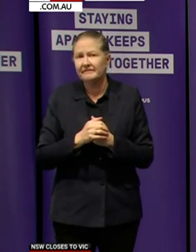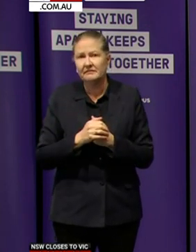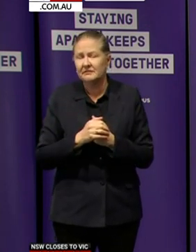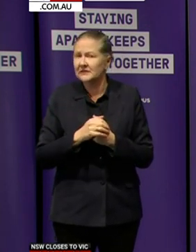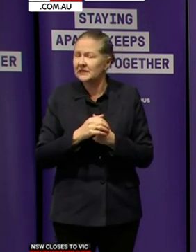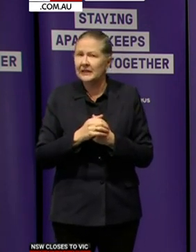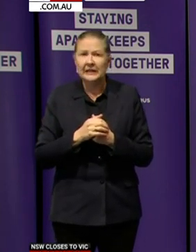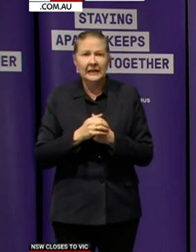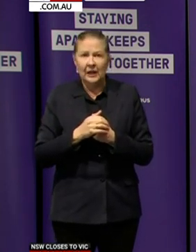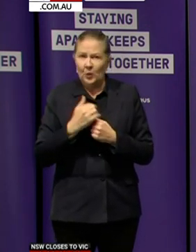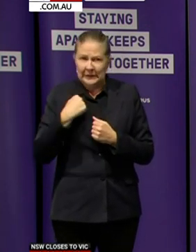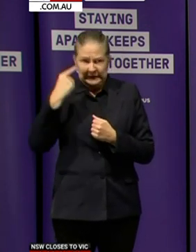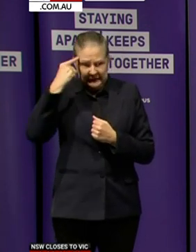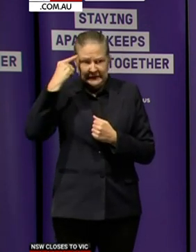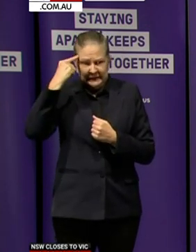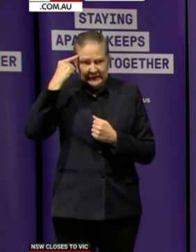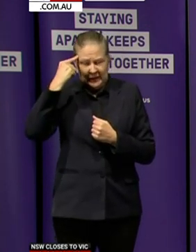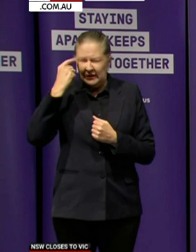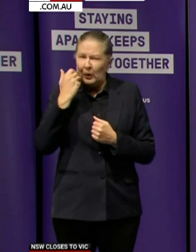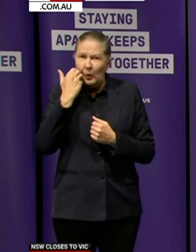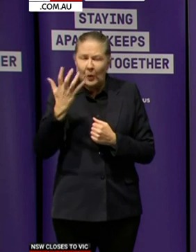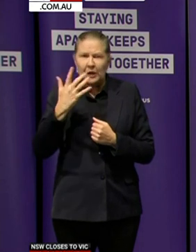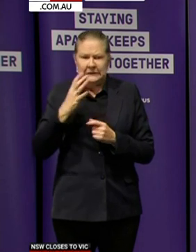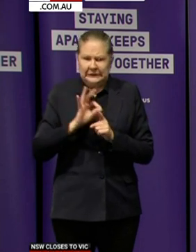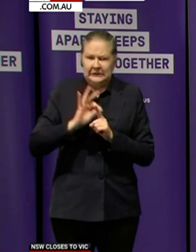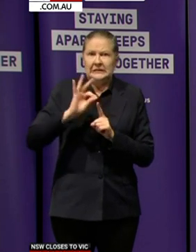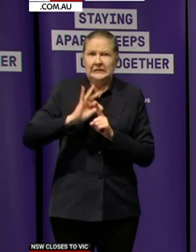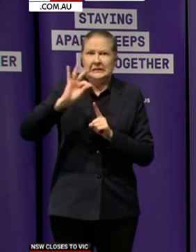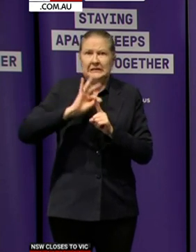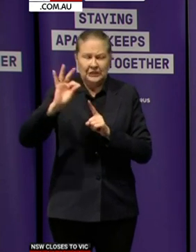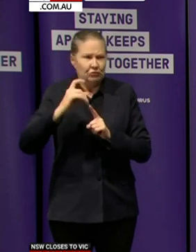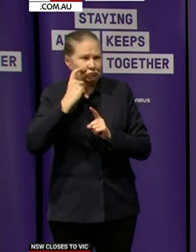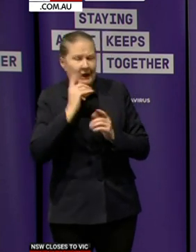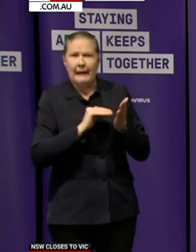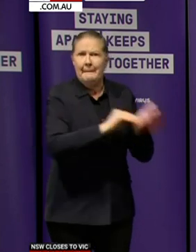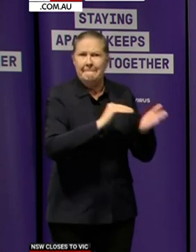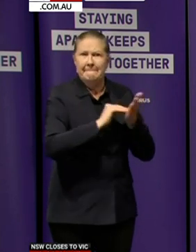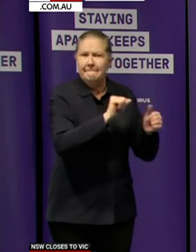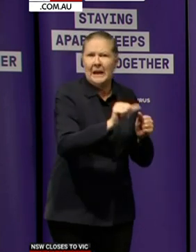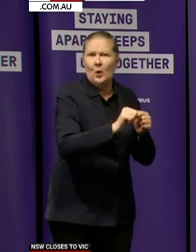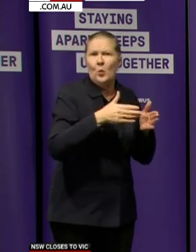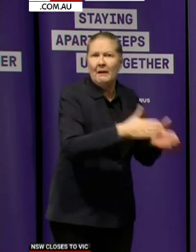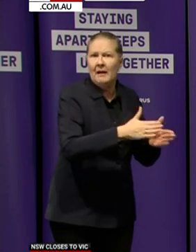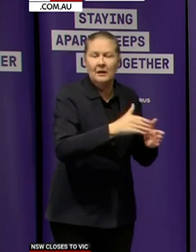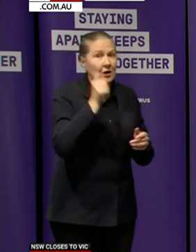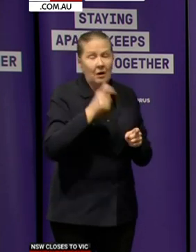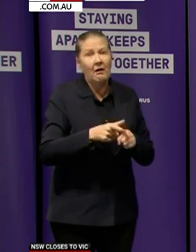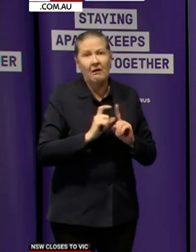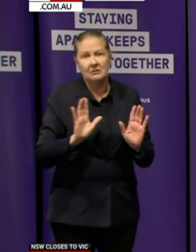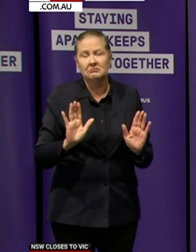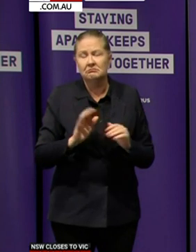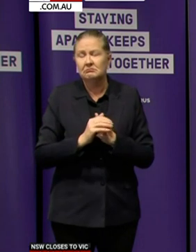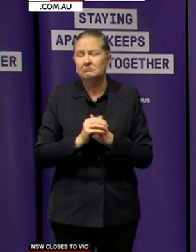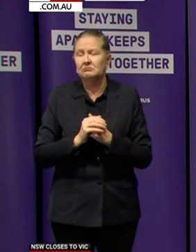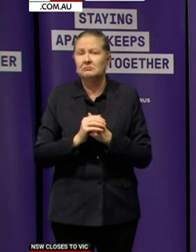ourselves every moment to doing even better and to meeting the needs of those residents. It is a very challenging environment. I want to make it